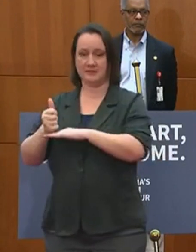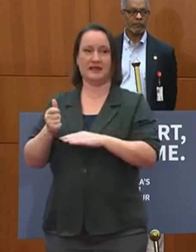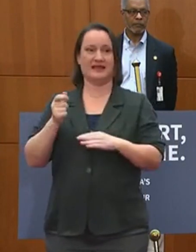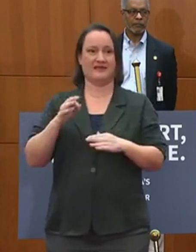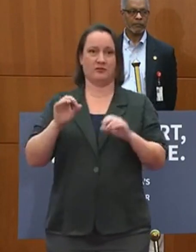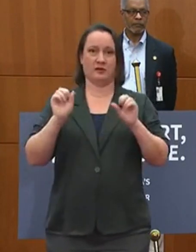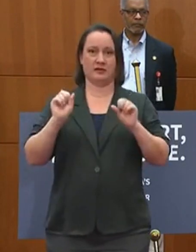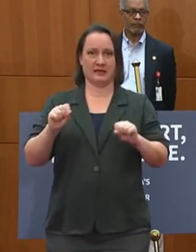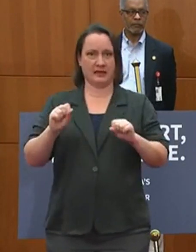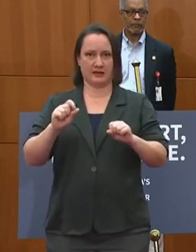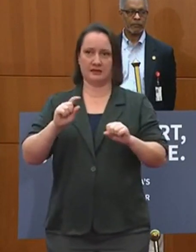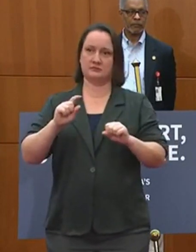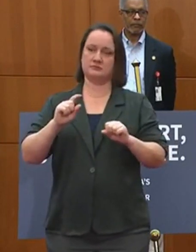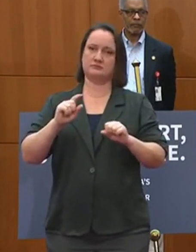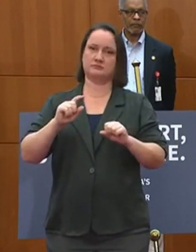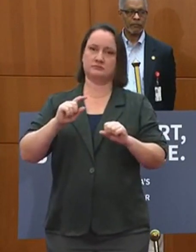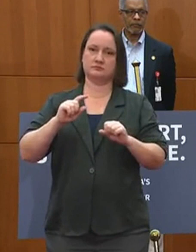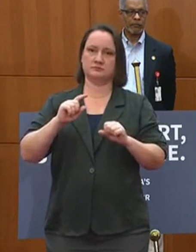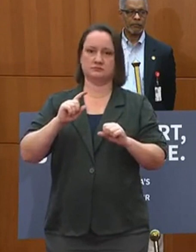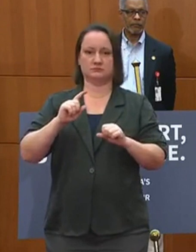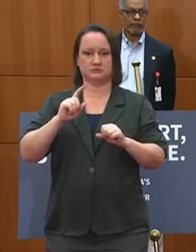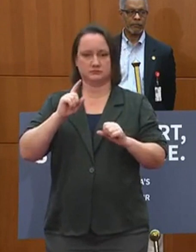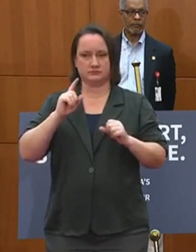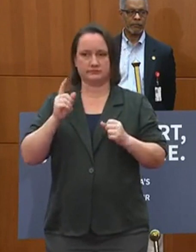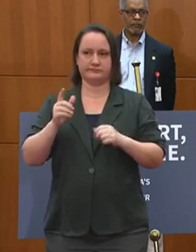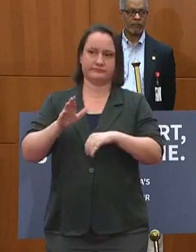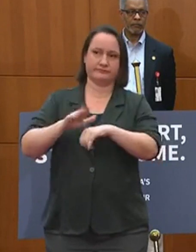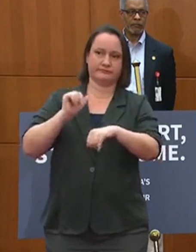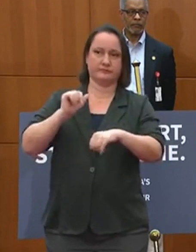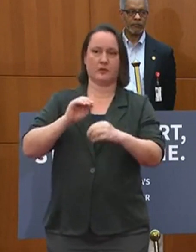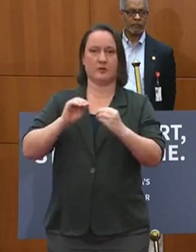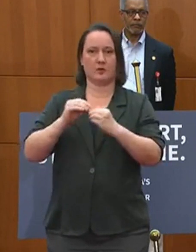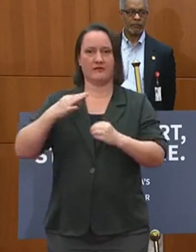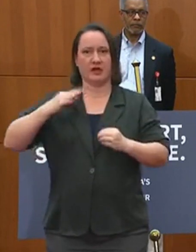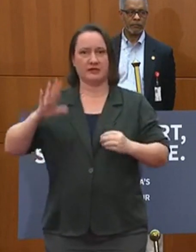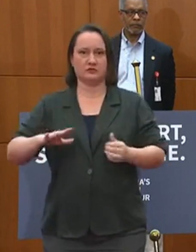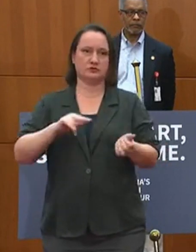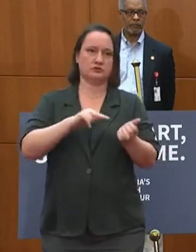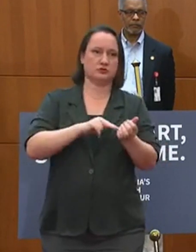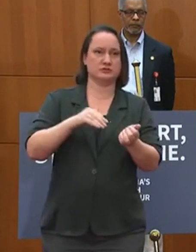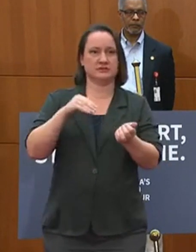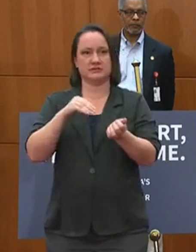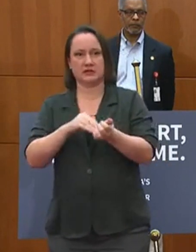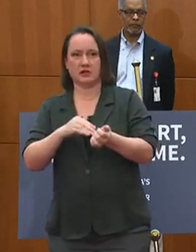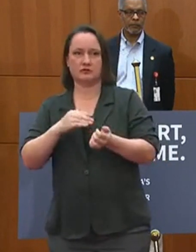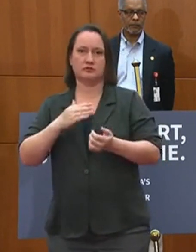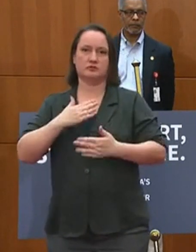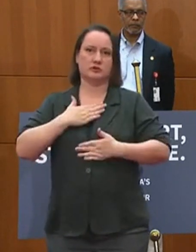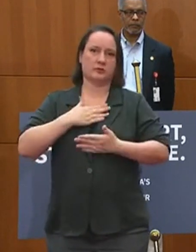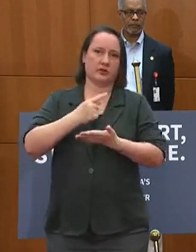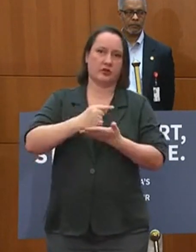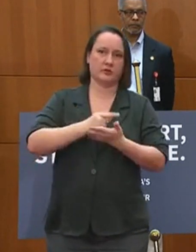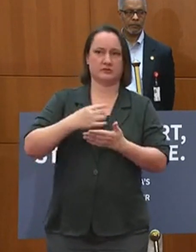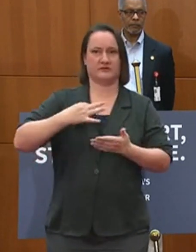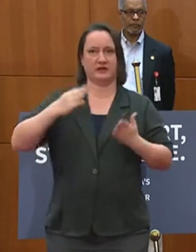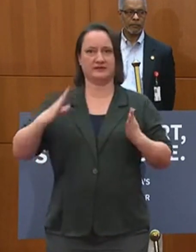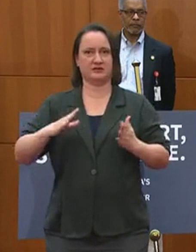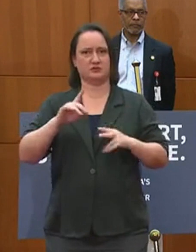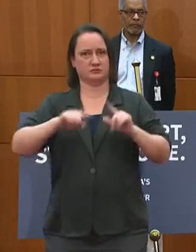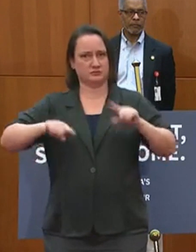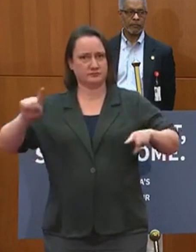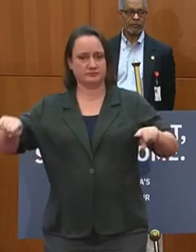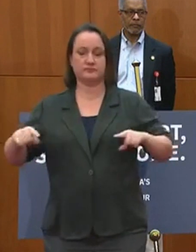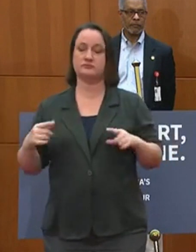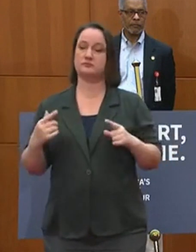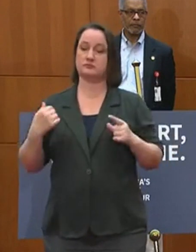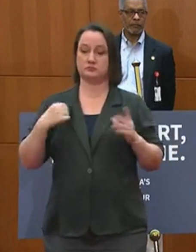put the call out, as the governor has, for additional volunteers of nurses, of doctors, of respiratory therapists, of volunteers of all type,